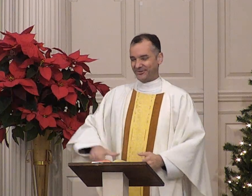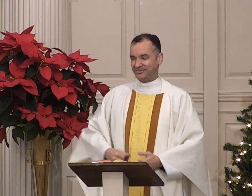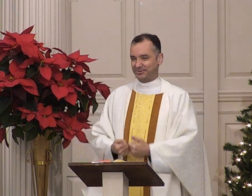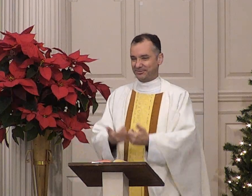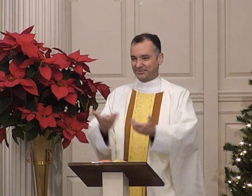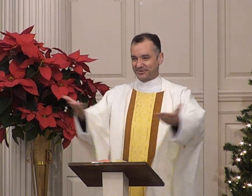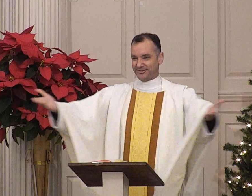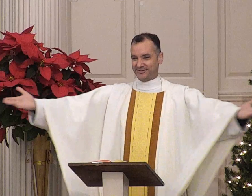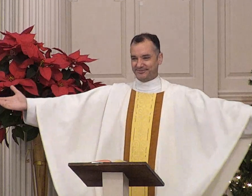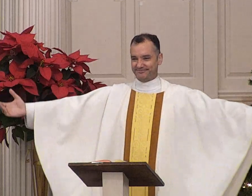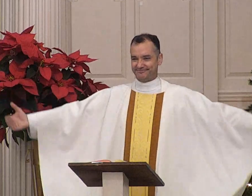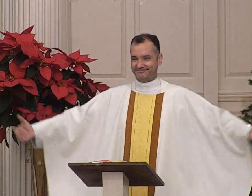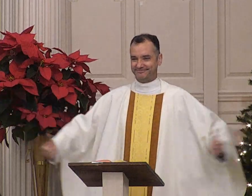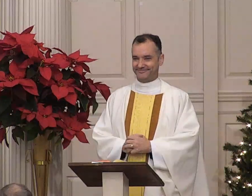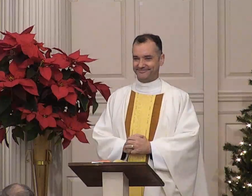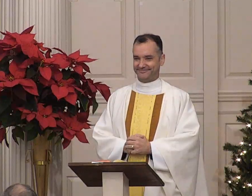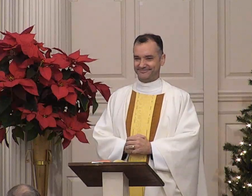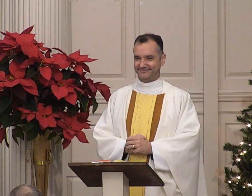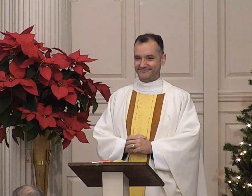The Lord be with you.